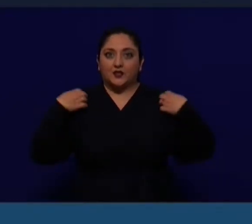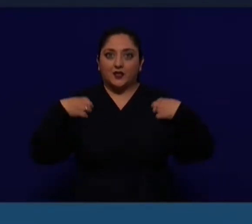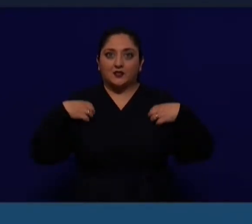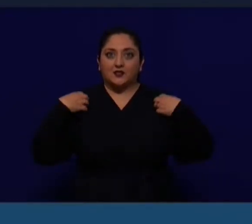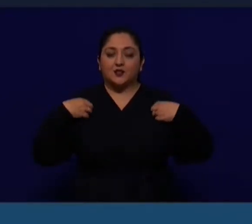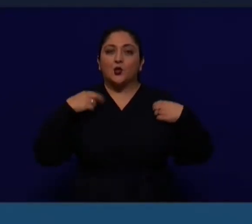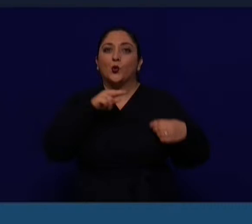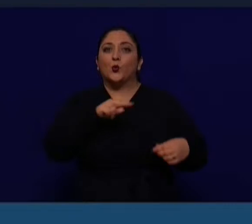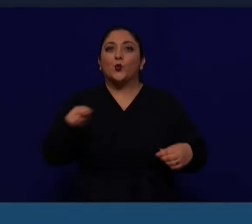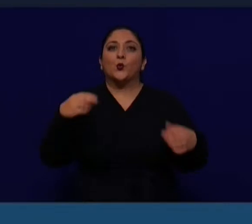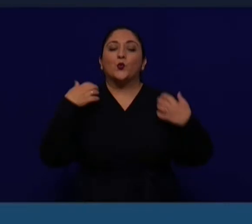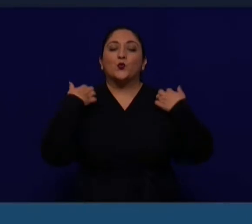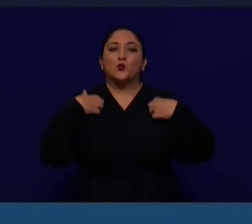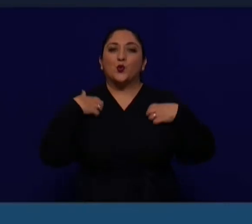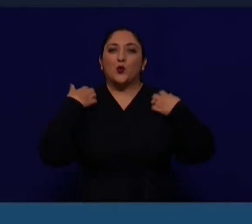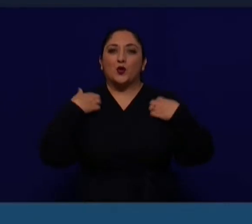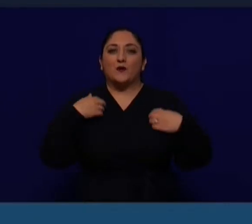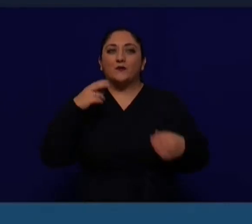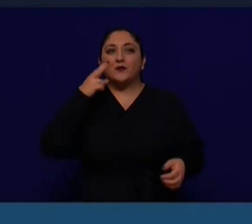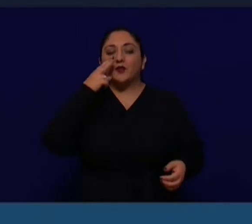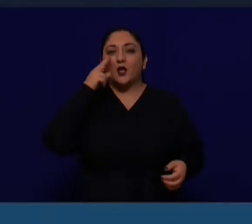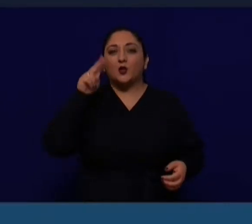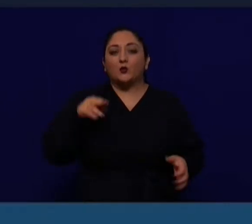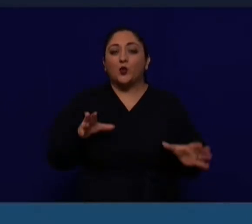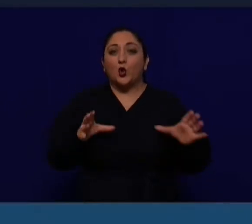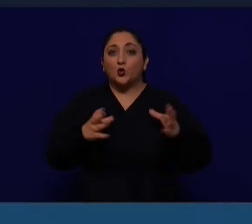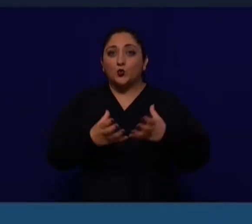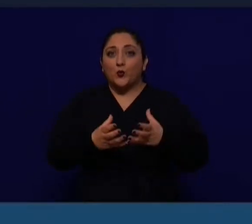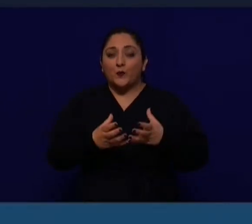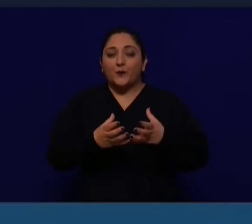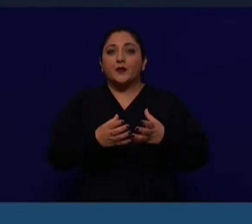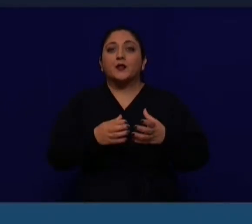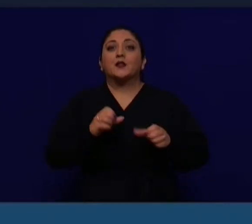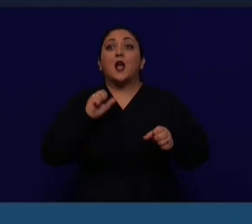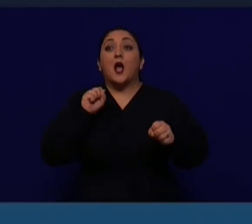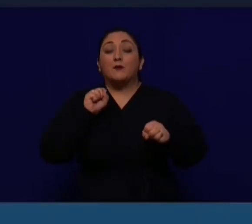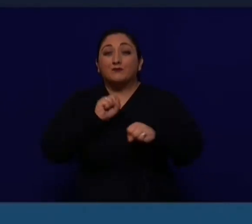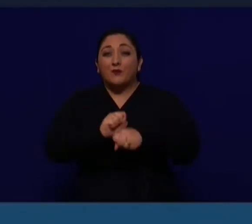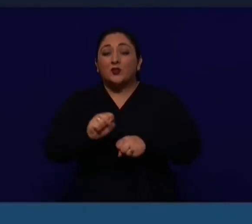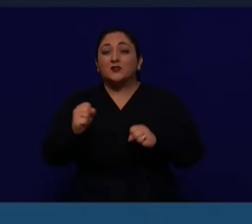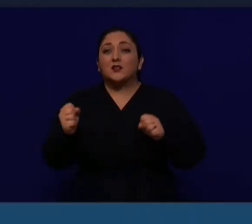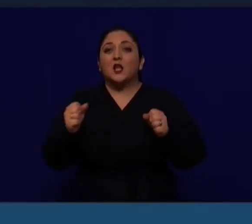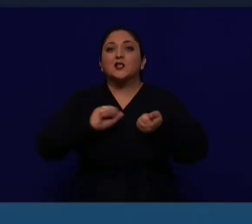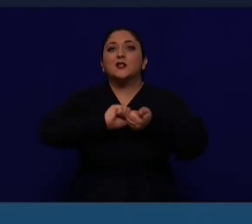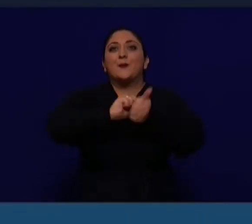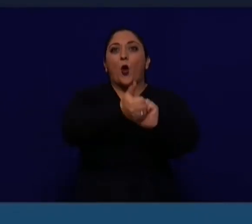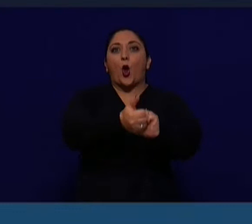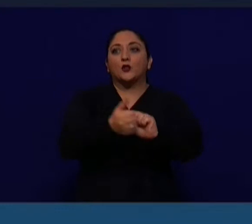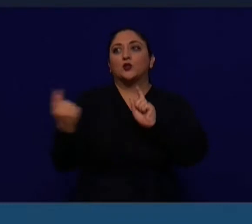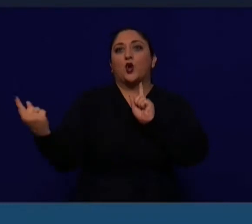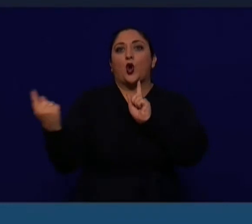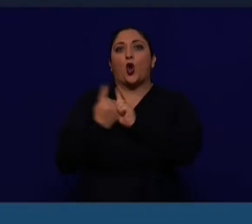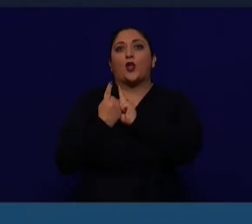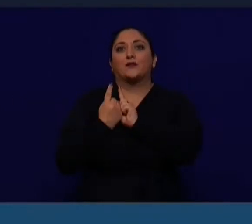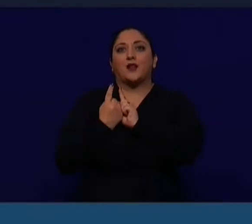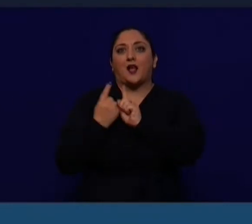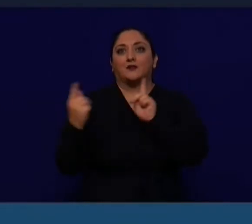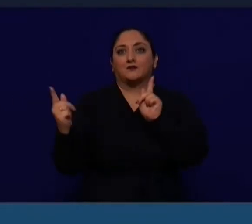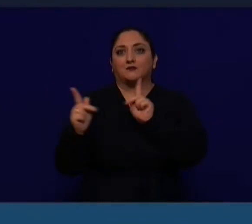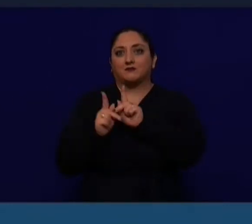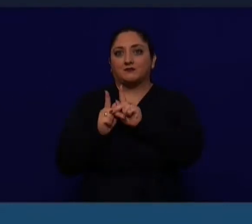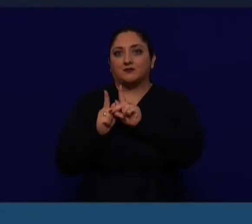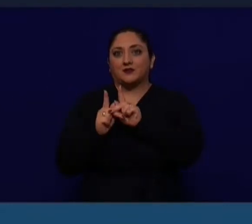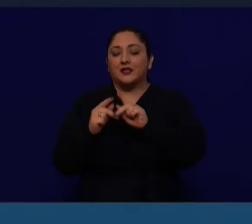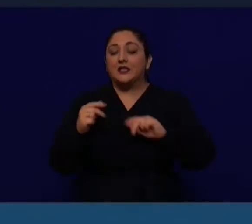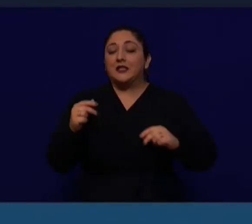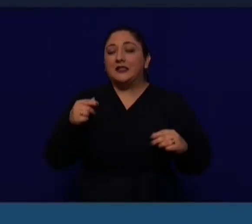wkoll bħalma rajna kellna clusters li kienu relatati ma' contact sport, konna qegħdin insemmuhom tul dan ix-xahar u